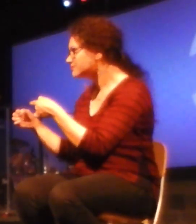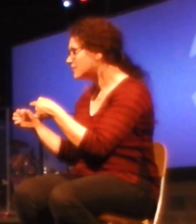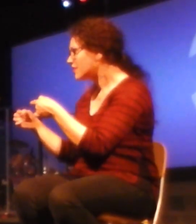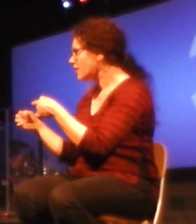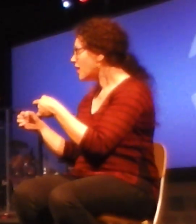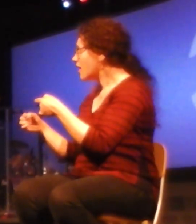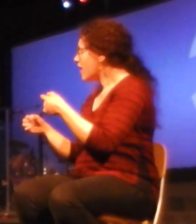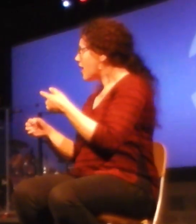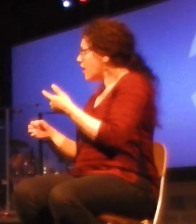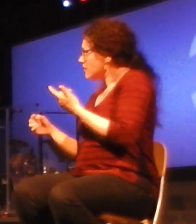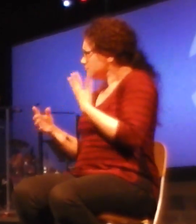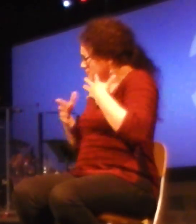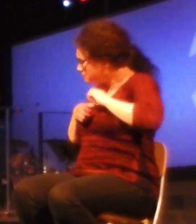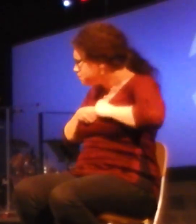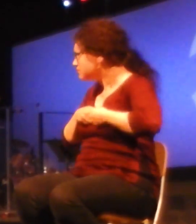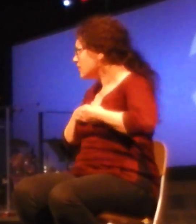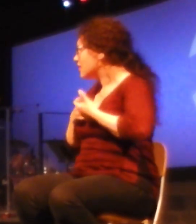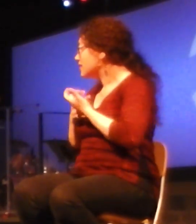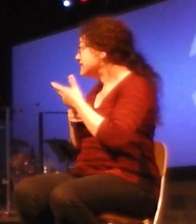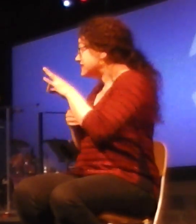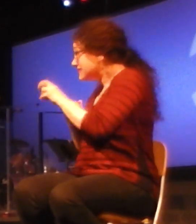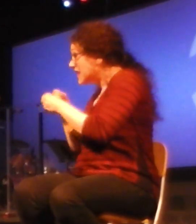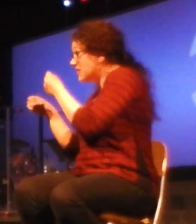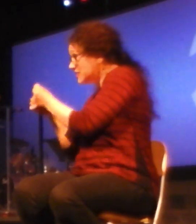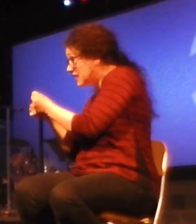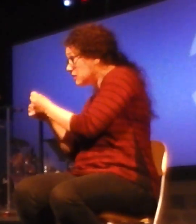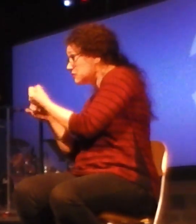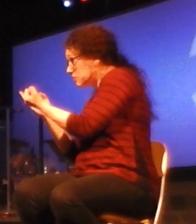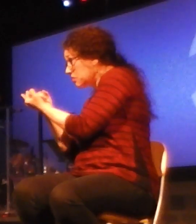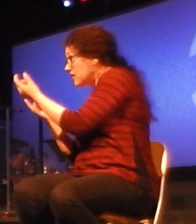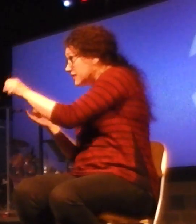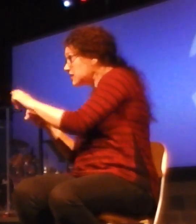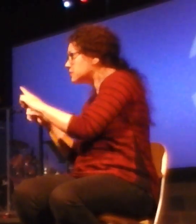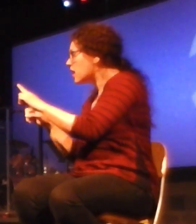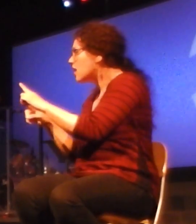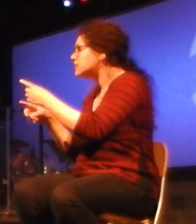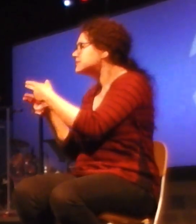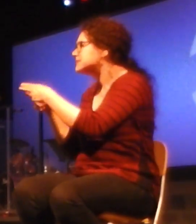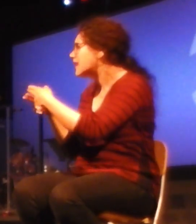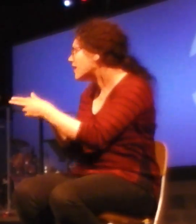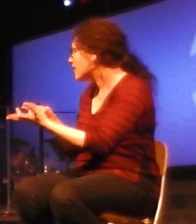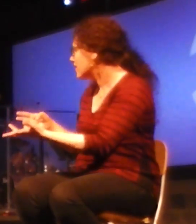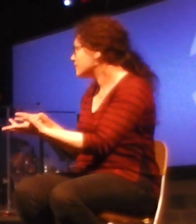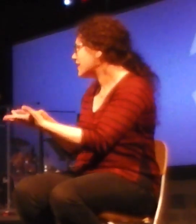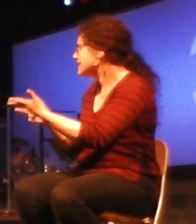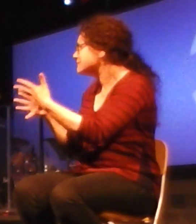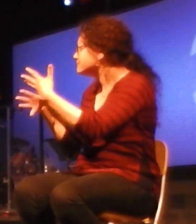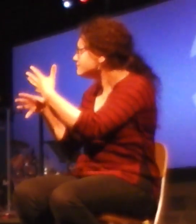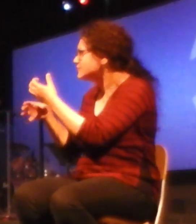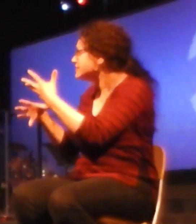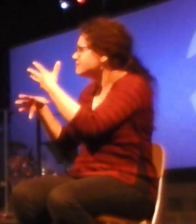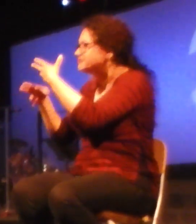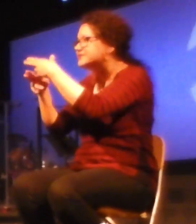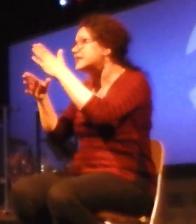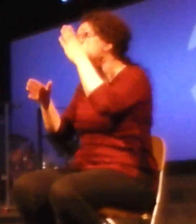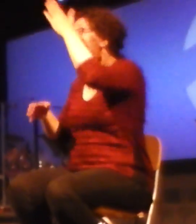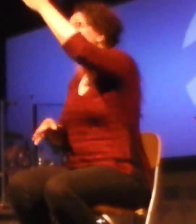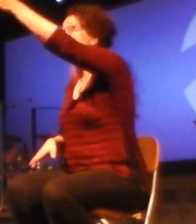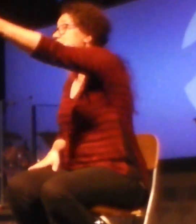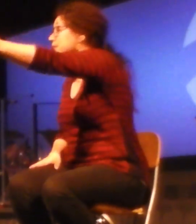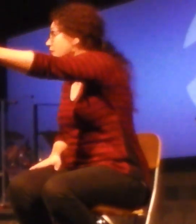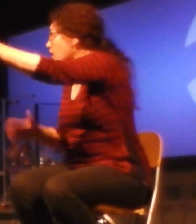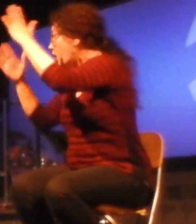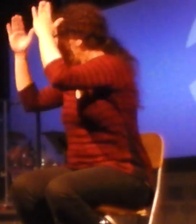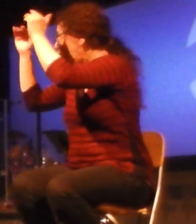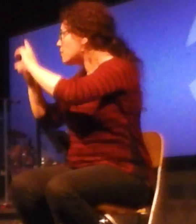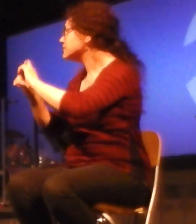and a future. You're in exile for 70 years, but that's a temporal issue. The eternal hope that I